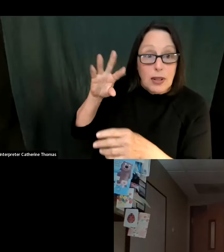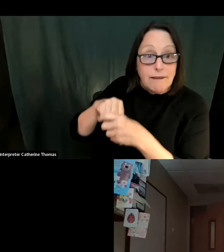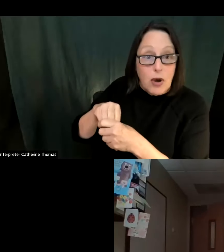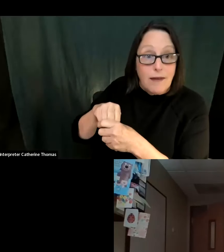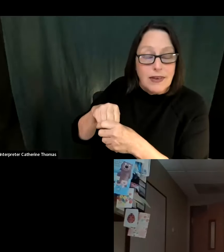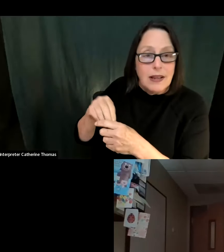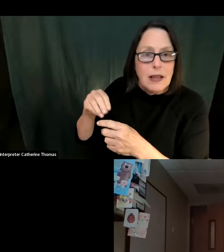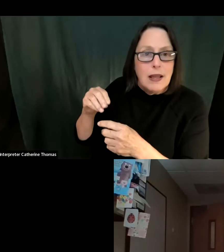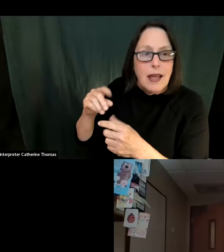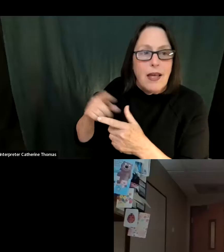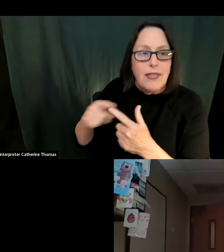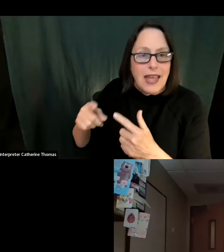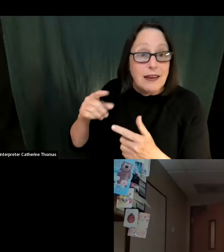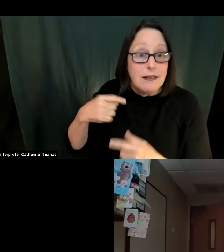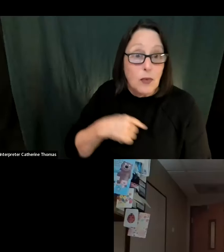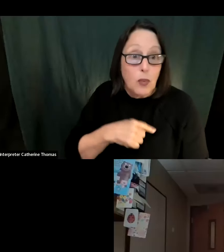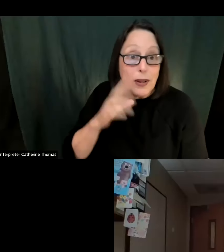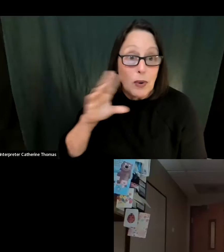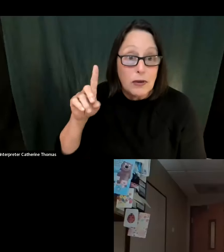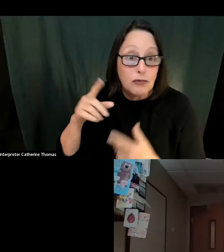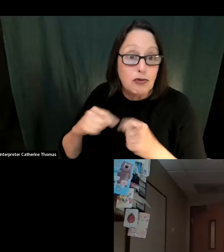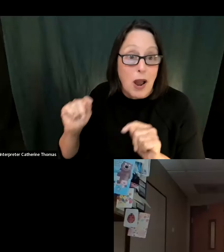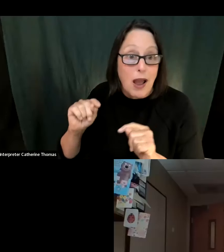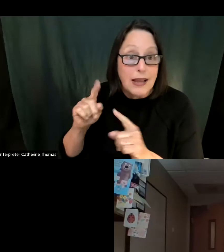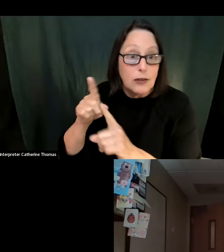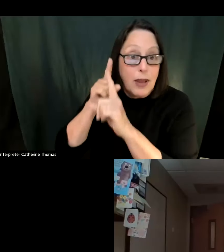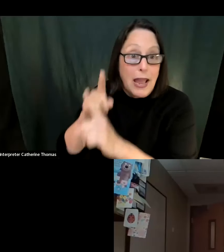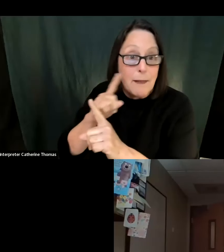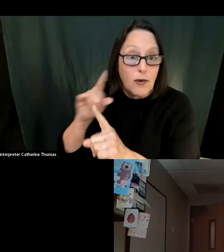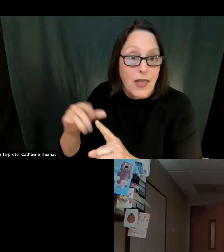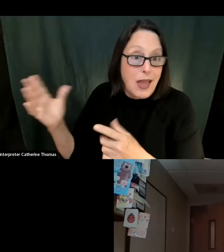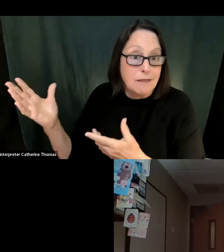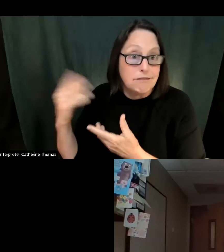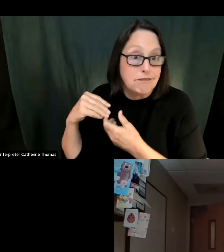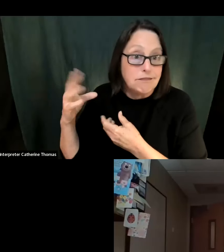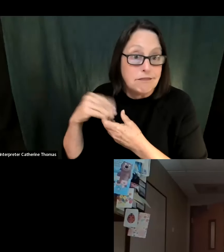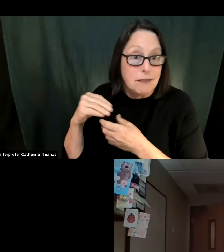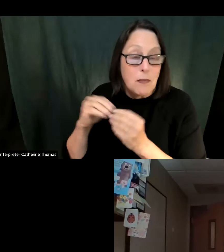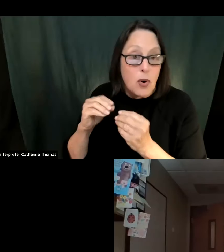need, then that's what we're going to try to aim for.